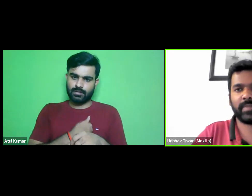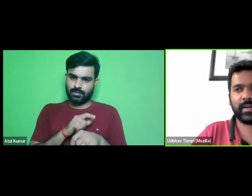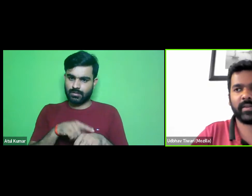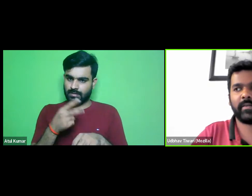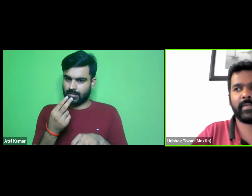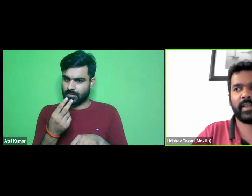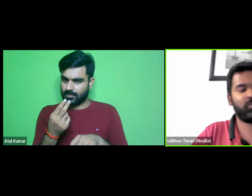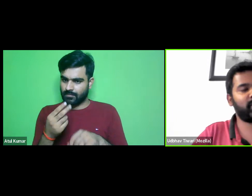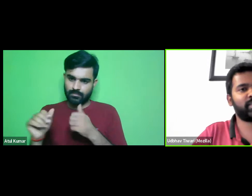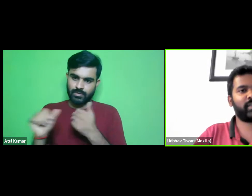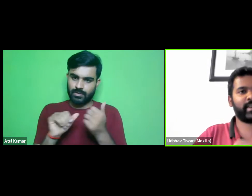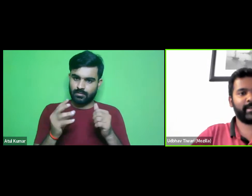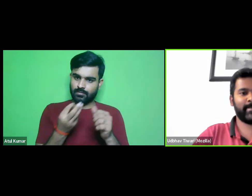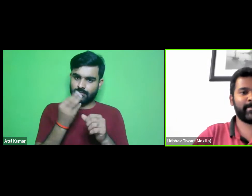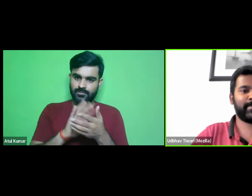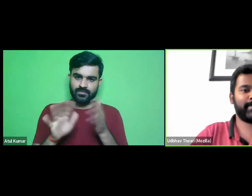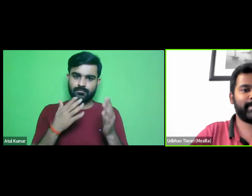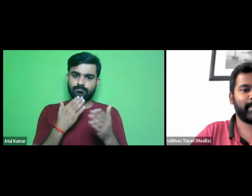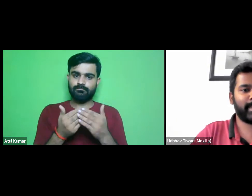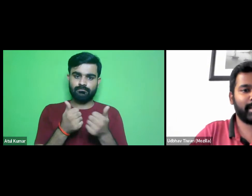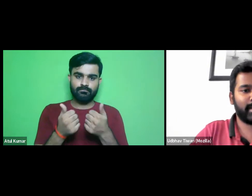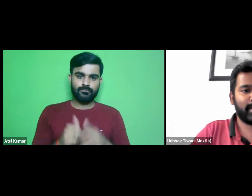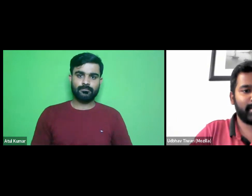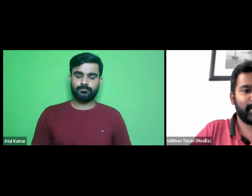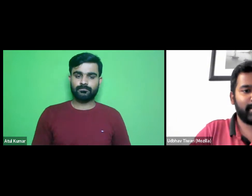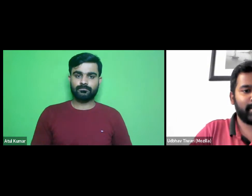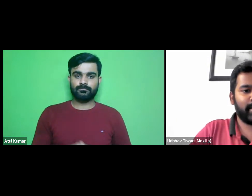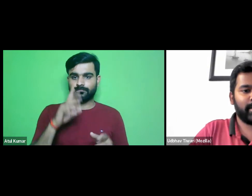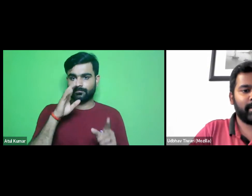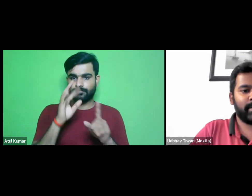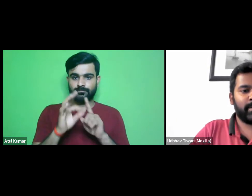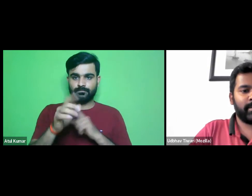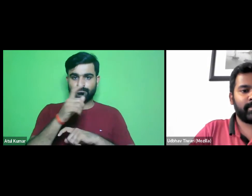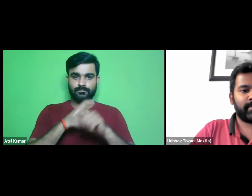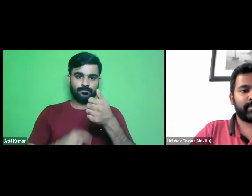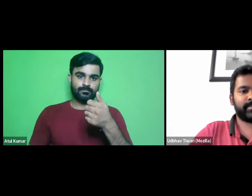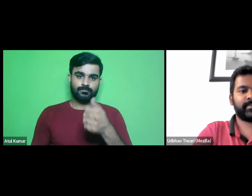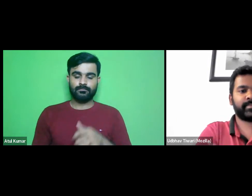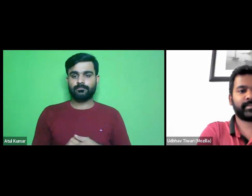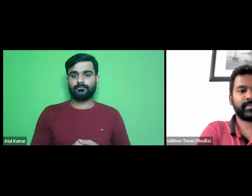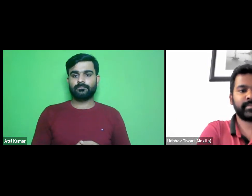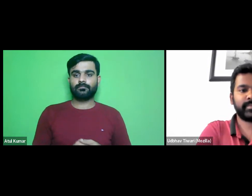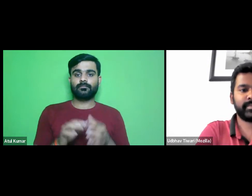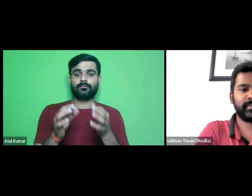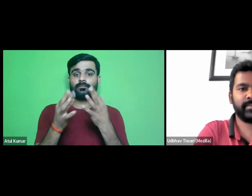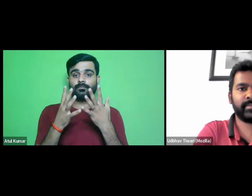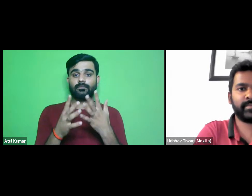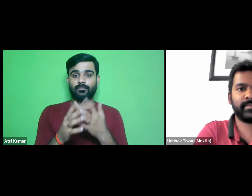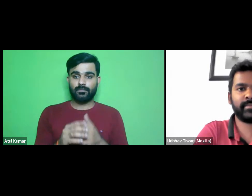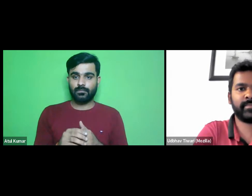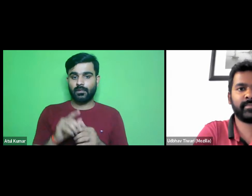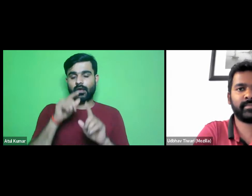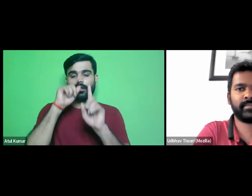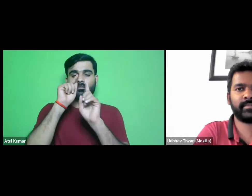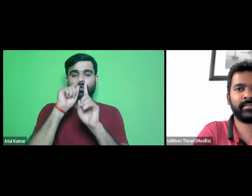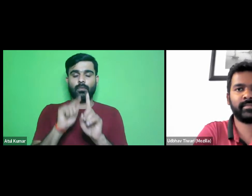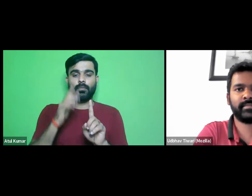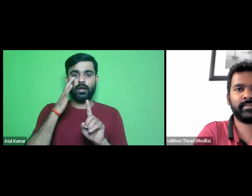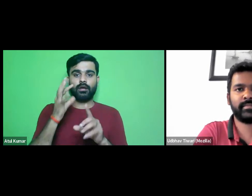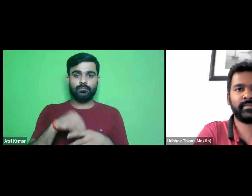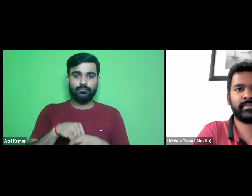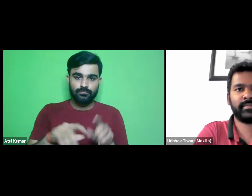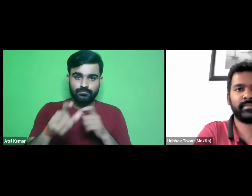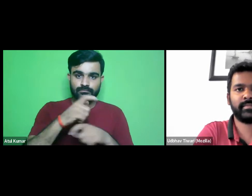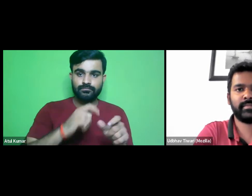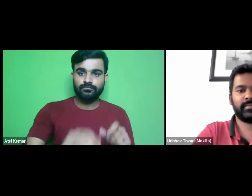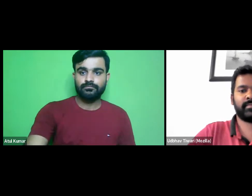about a minute, but I hope that's all right. That's fine. Thank you, Udbhav. Thanks a lot, especially for highlighting the importance of